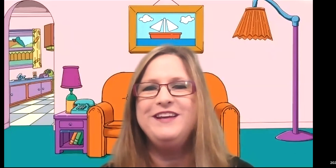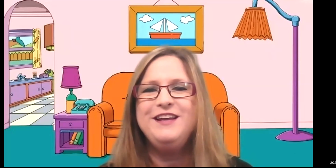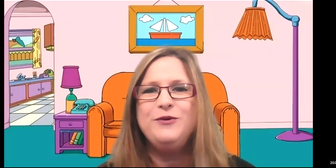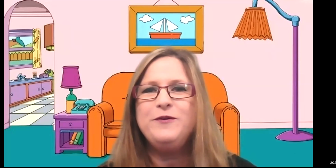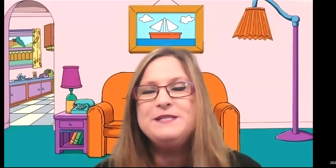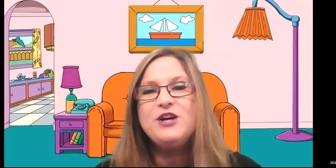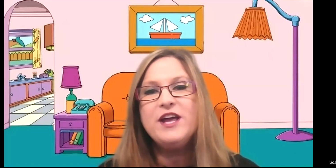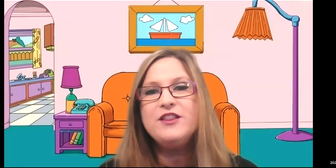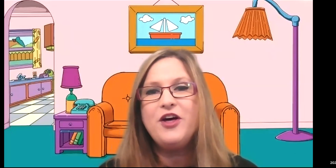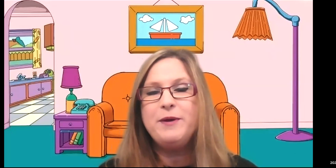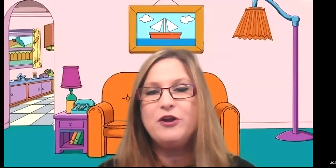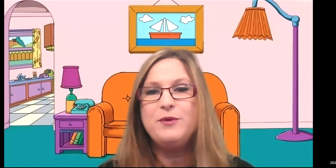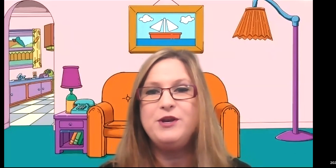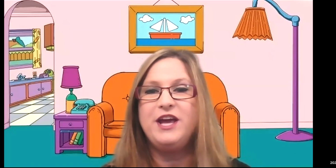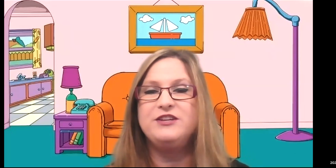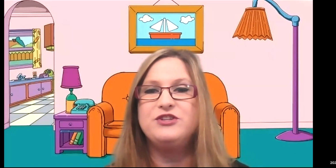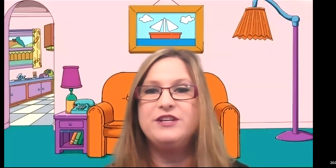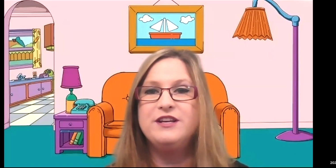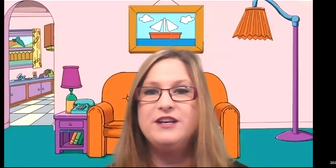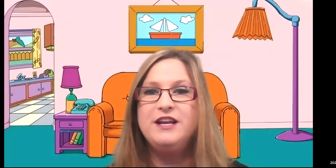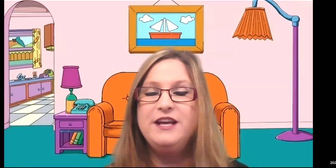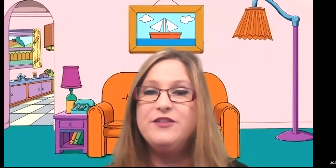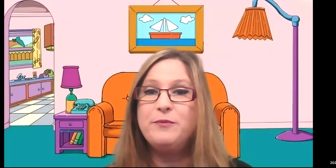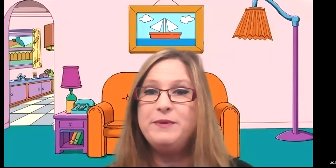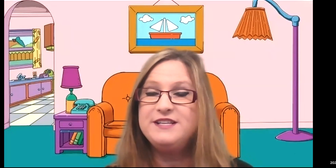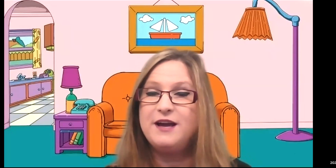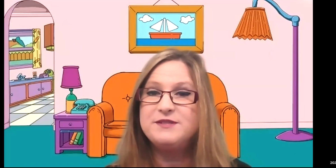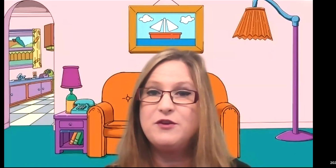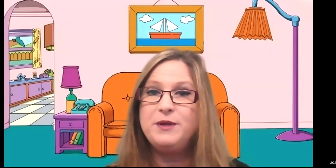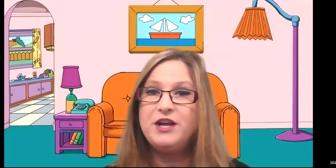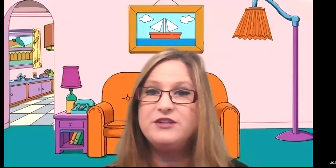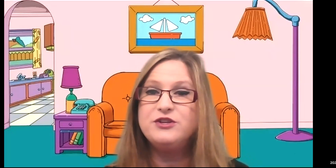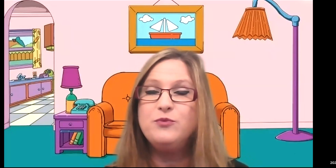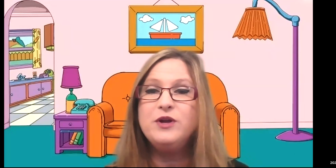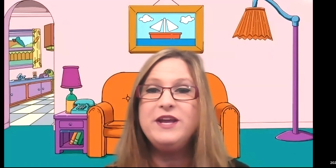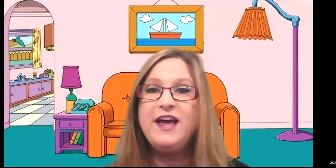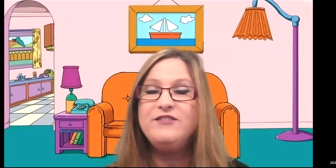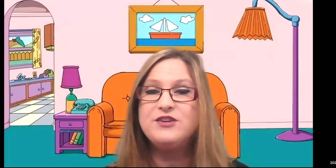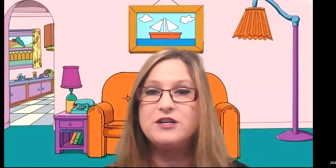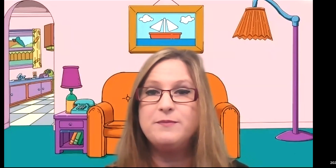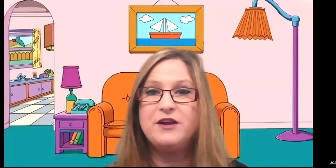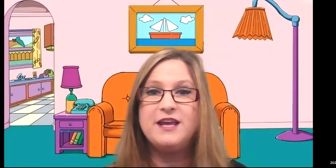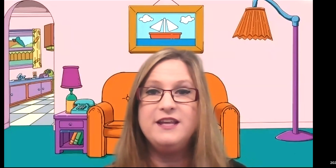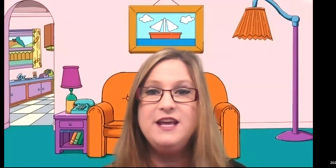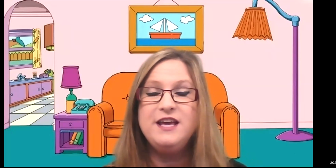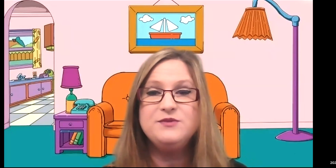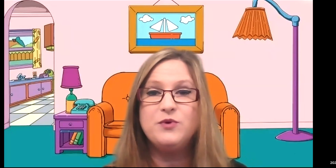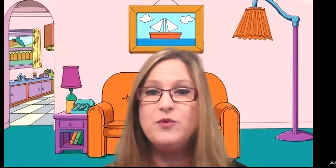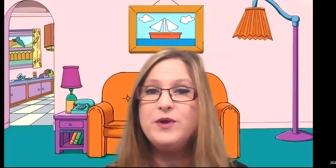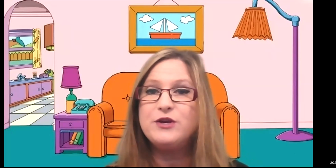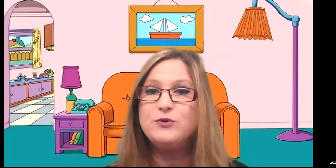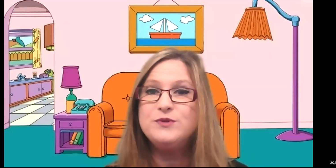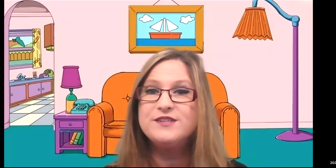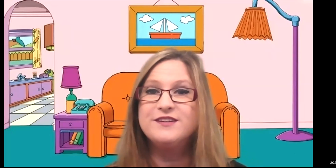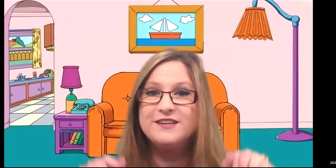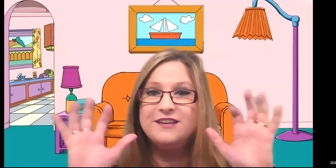Hello. We've been talking a lot about communication. There are many types of communication, and one we haven't talked about yet is one where